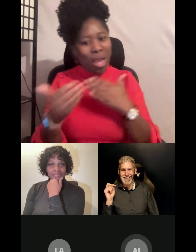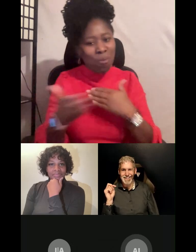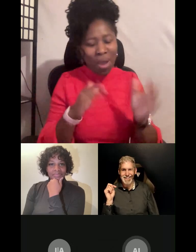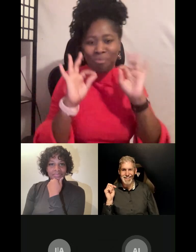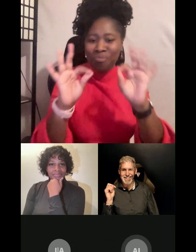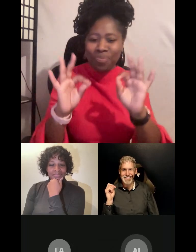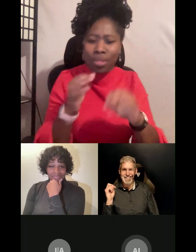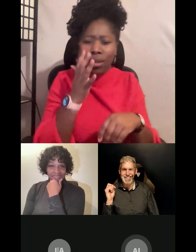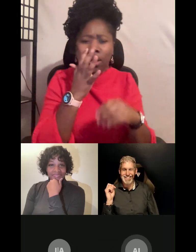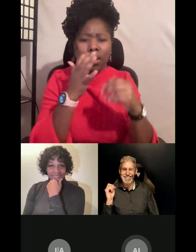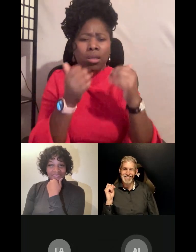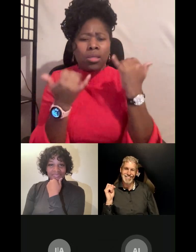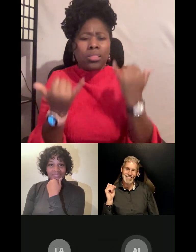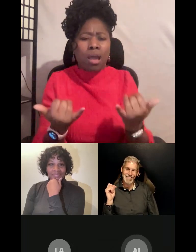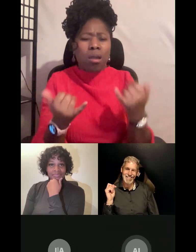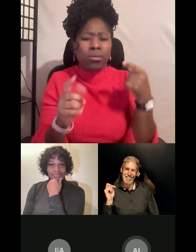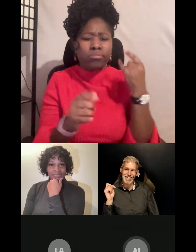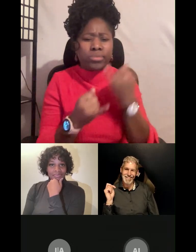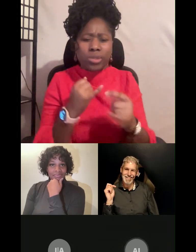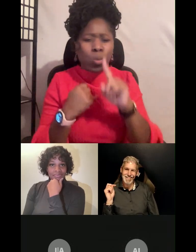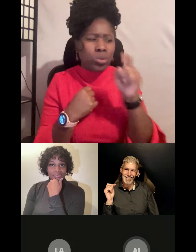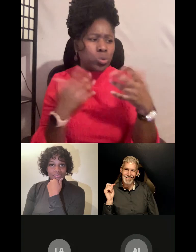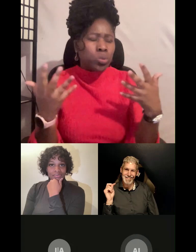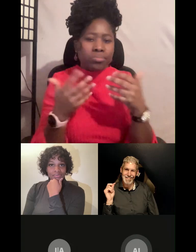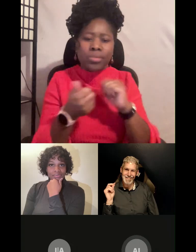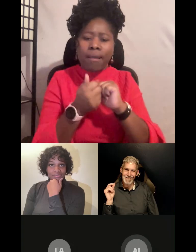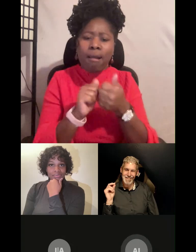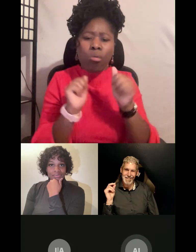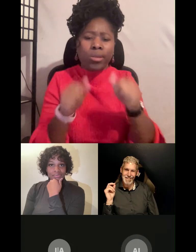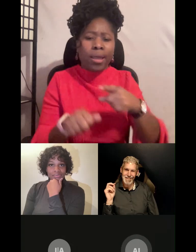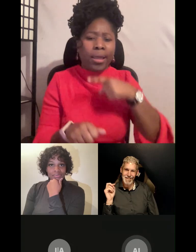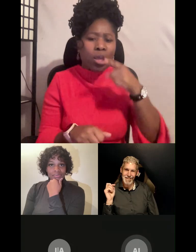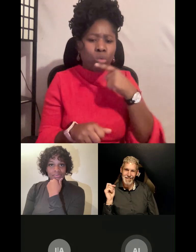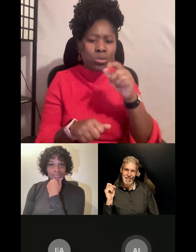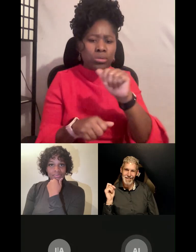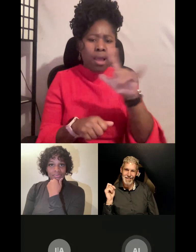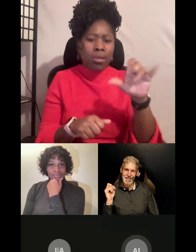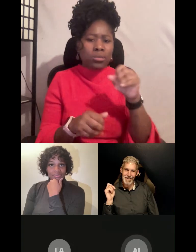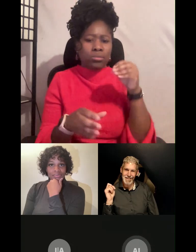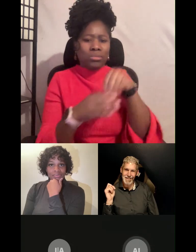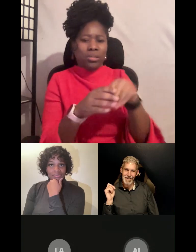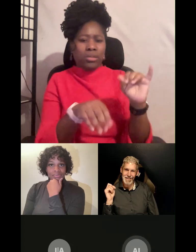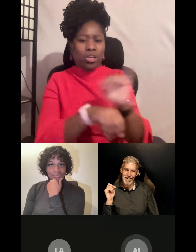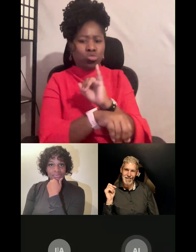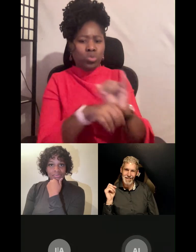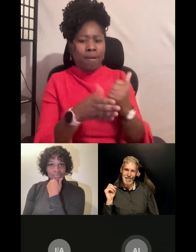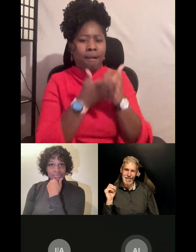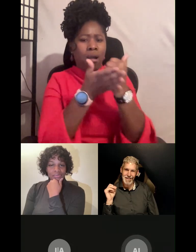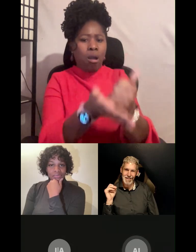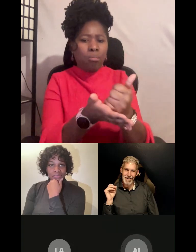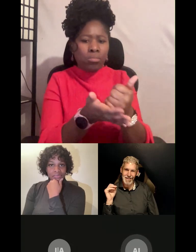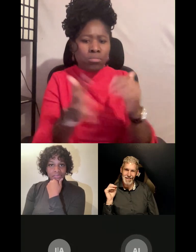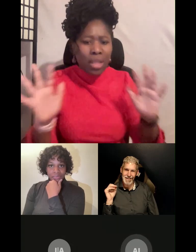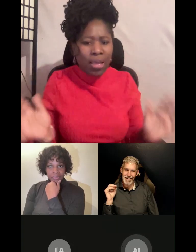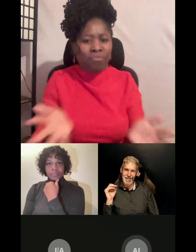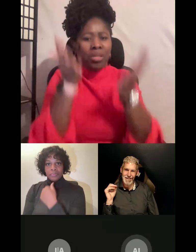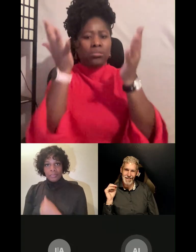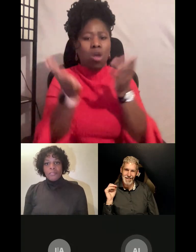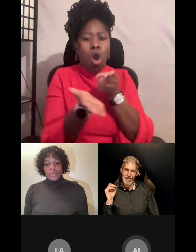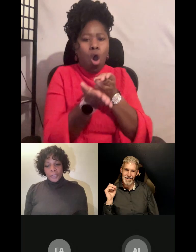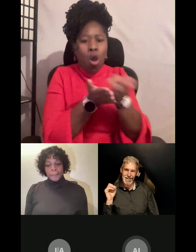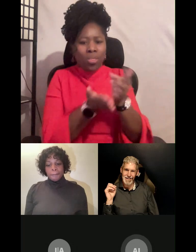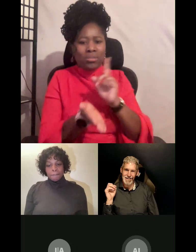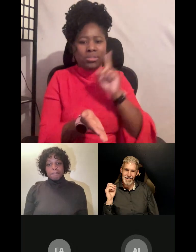are slated for 1 hour, unfortunately. But this is a good show anyway. Now the question is, how can